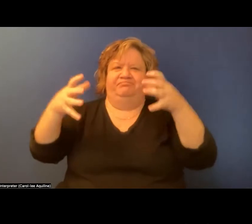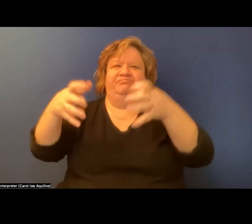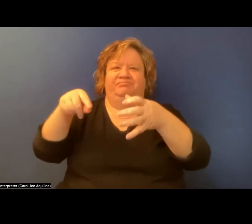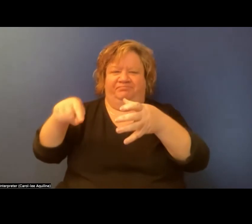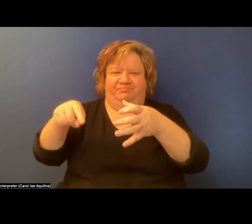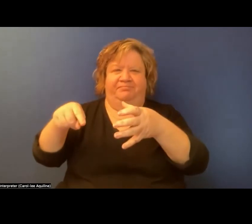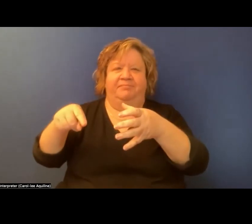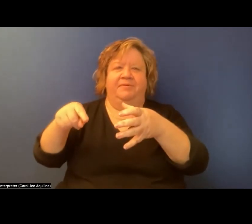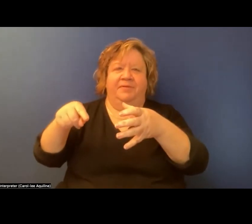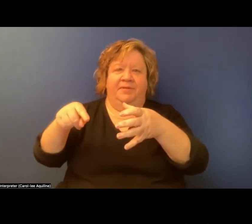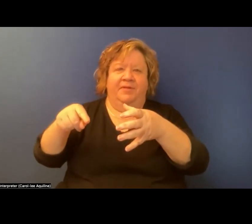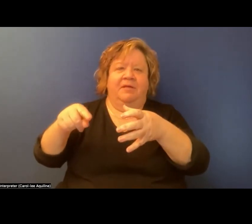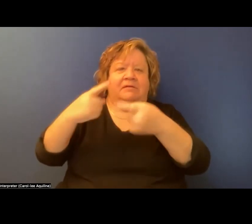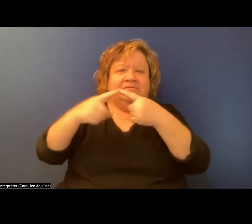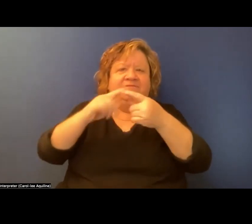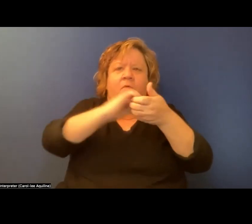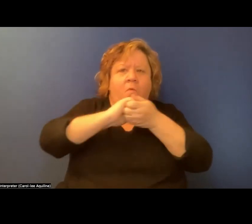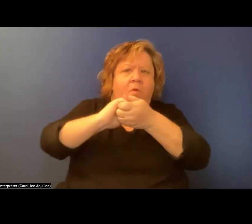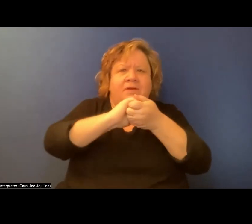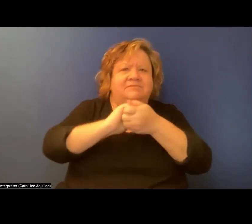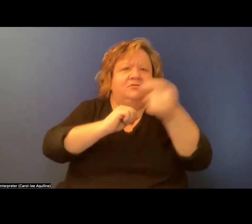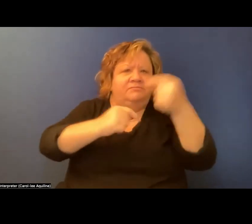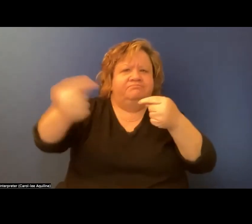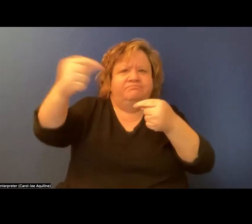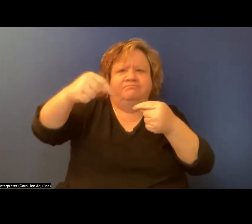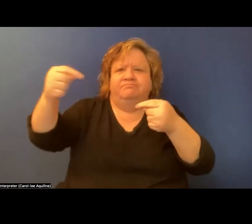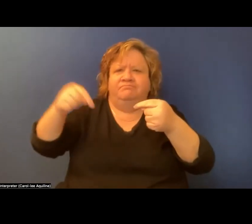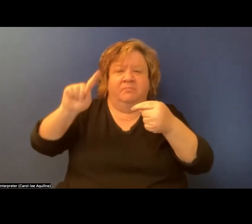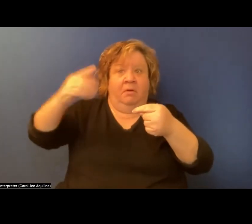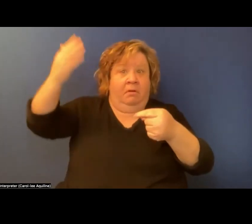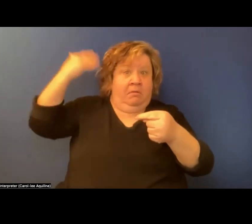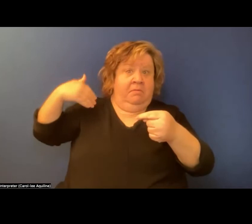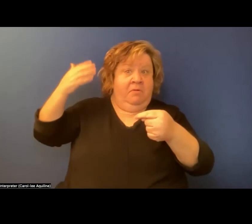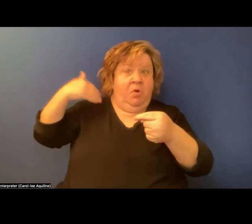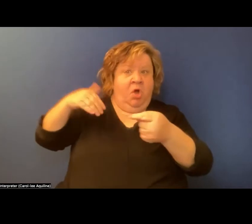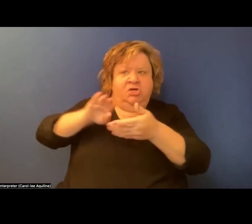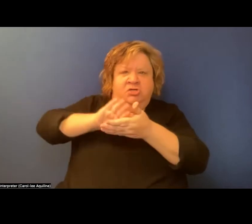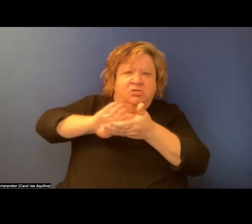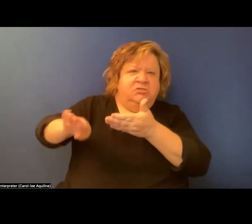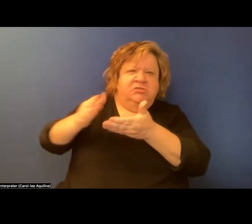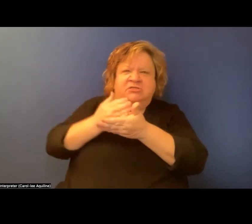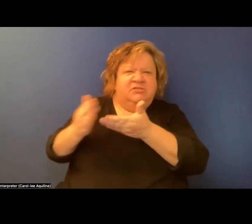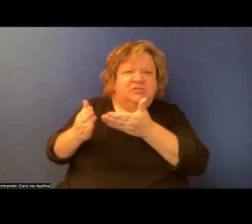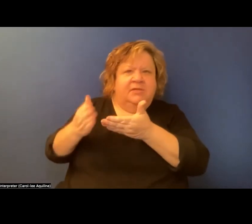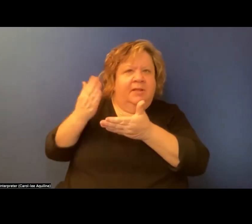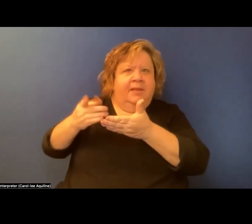organizations who have paved the way and participated in COPs before.